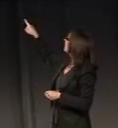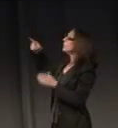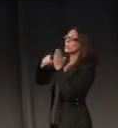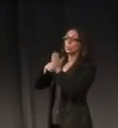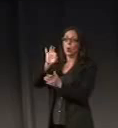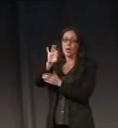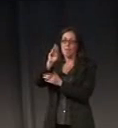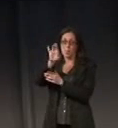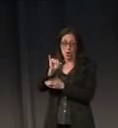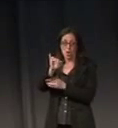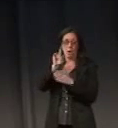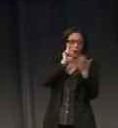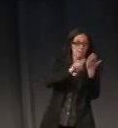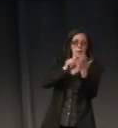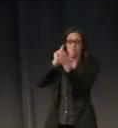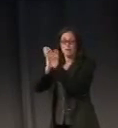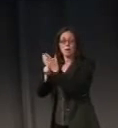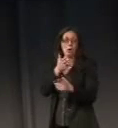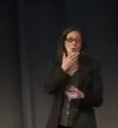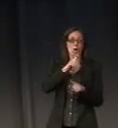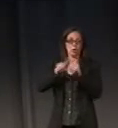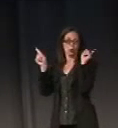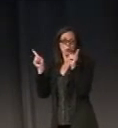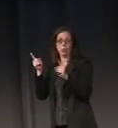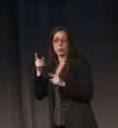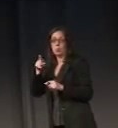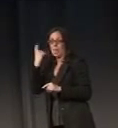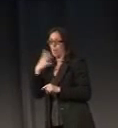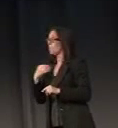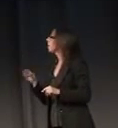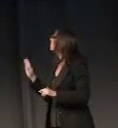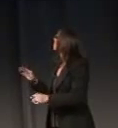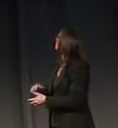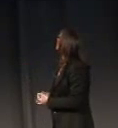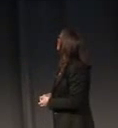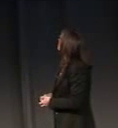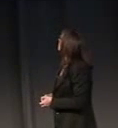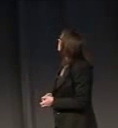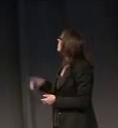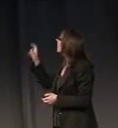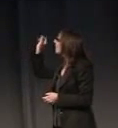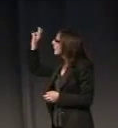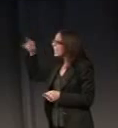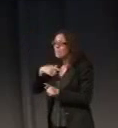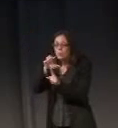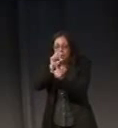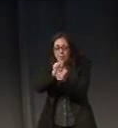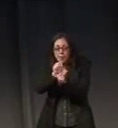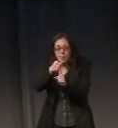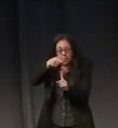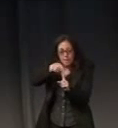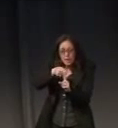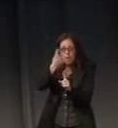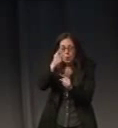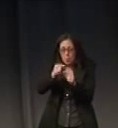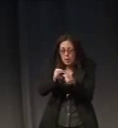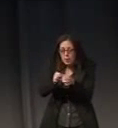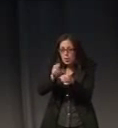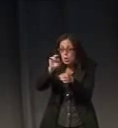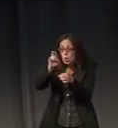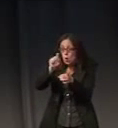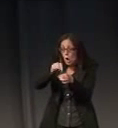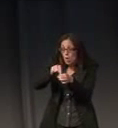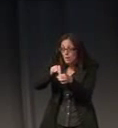versus black-white. And if we record the activity of single neurons within one of these little blobs, each blob has hundreds